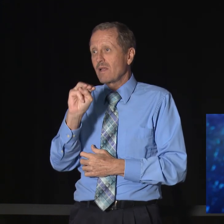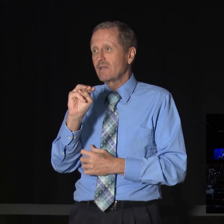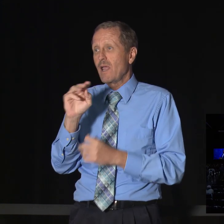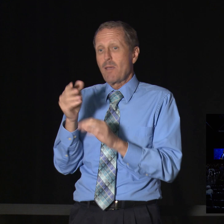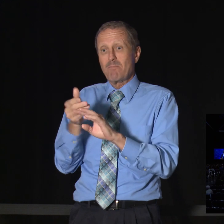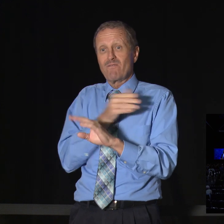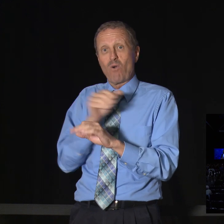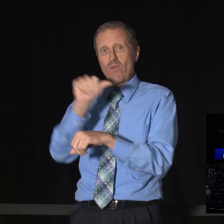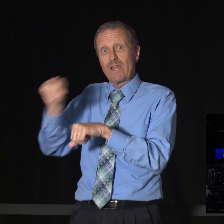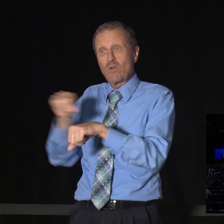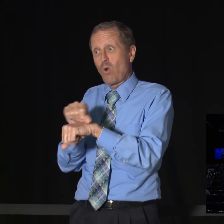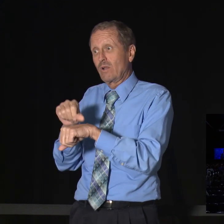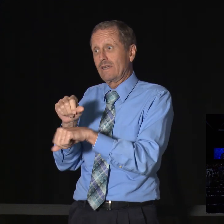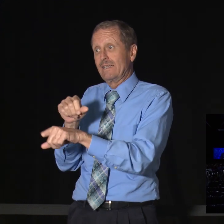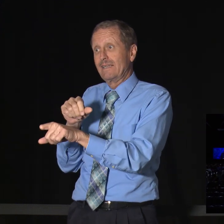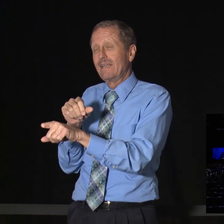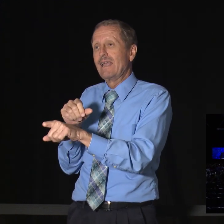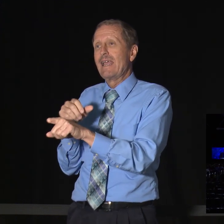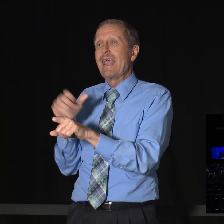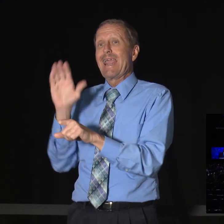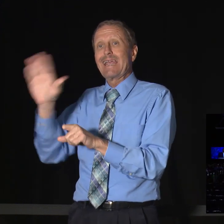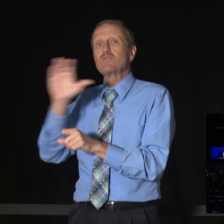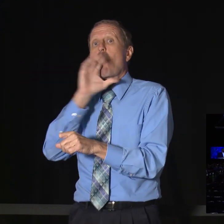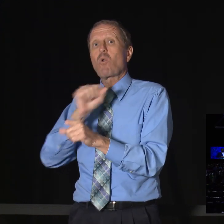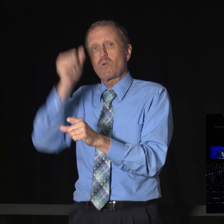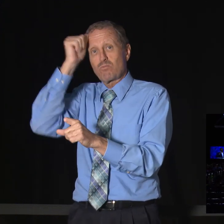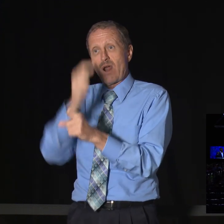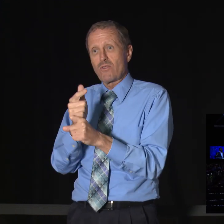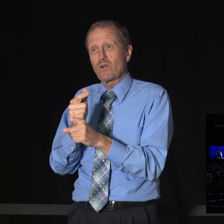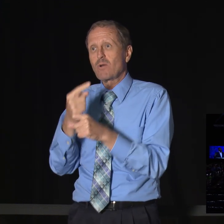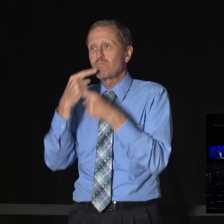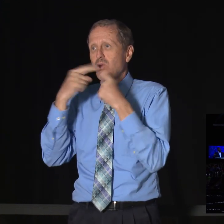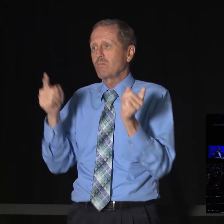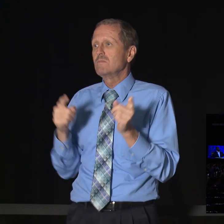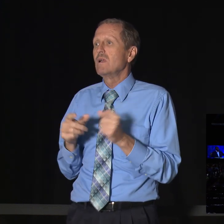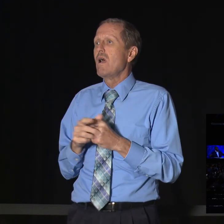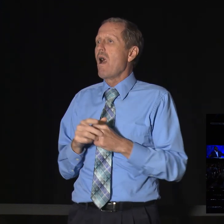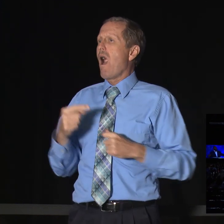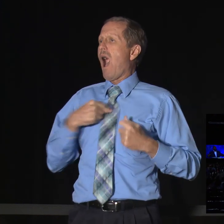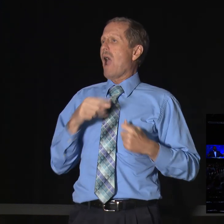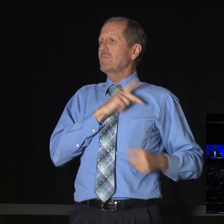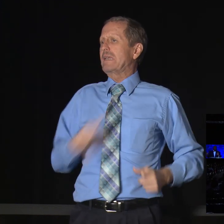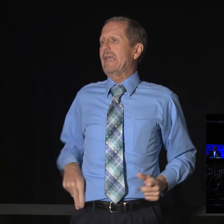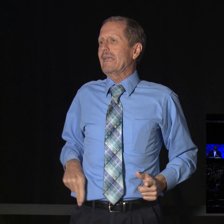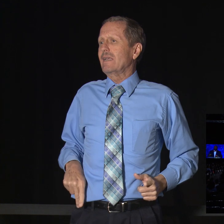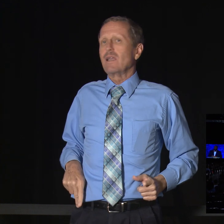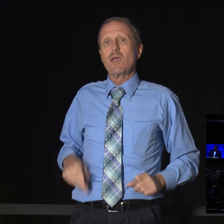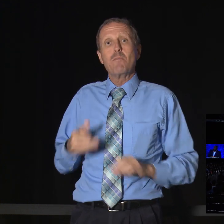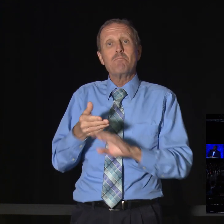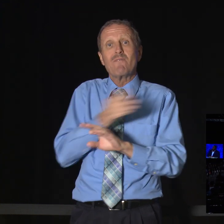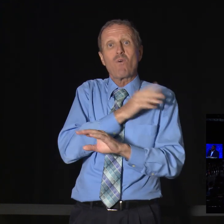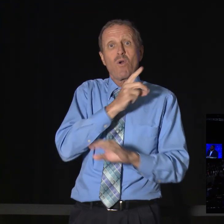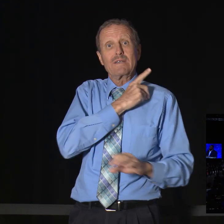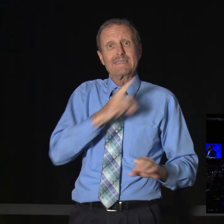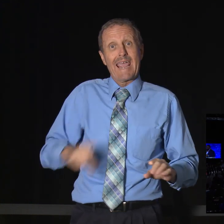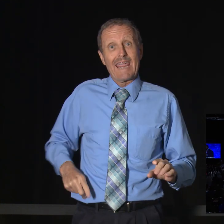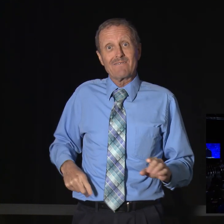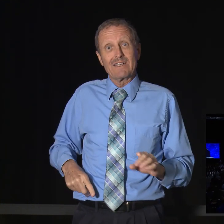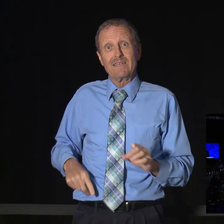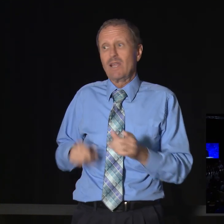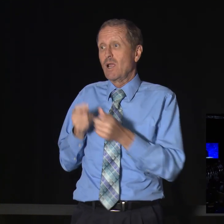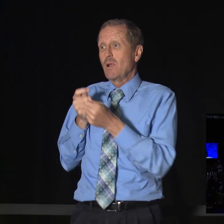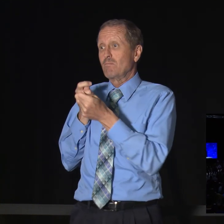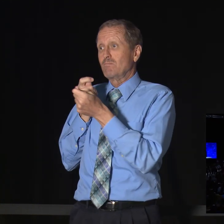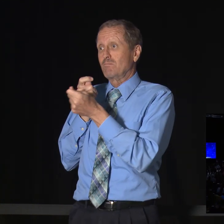he was anointed, had his older brother to proclaim himself king before David,